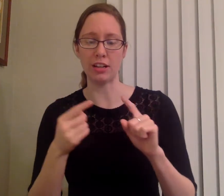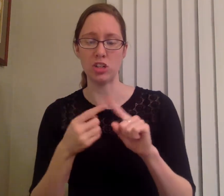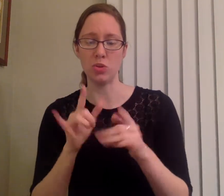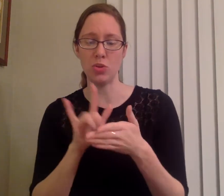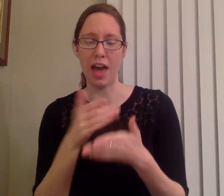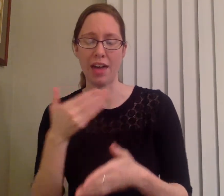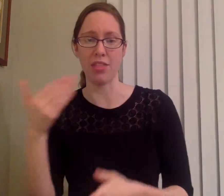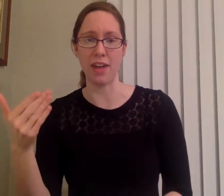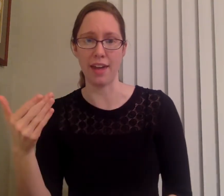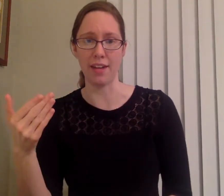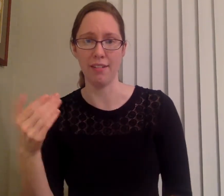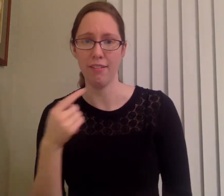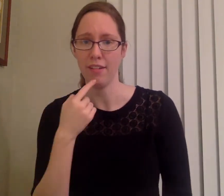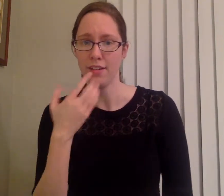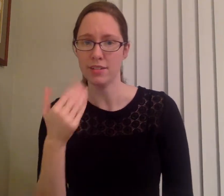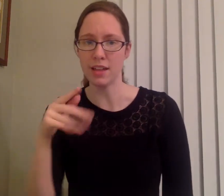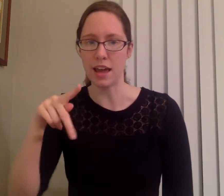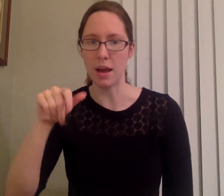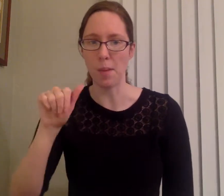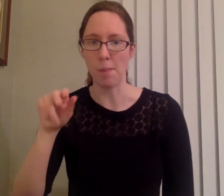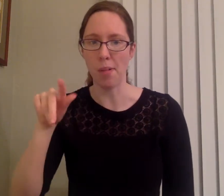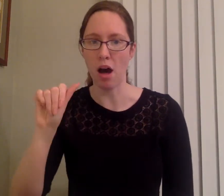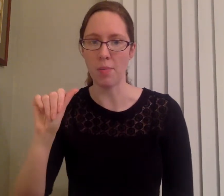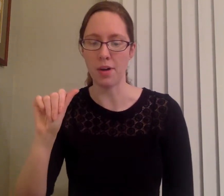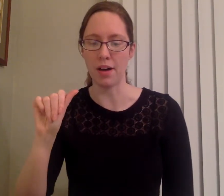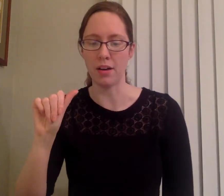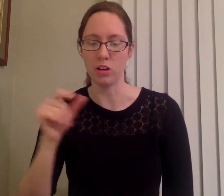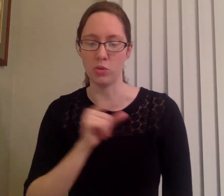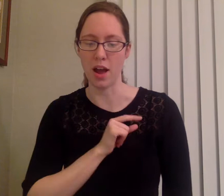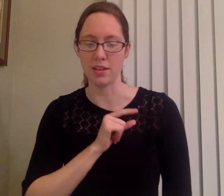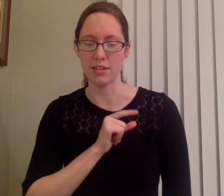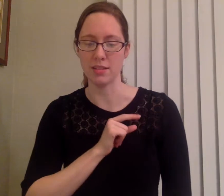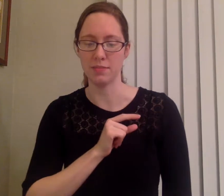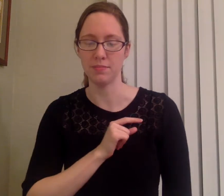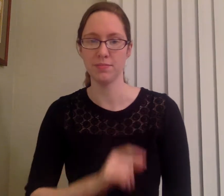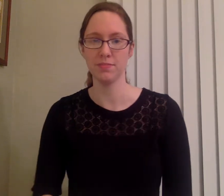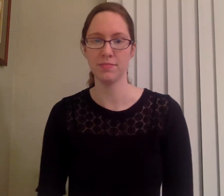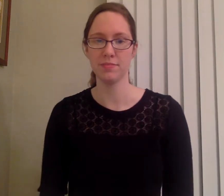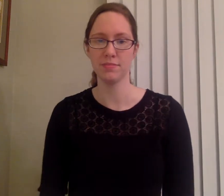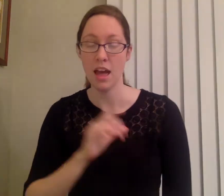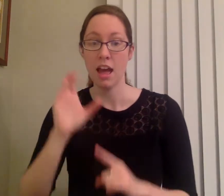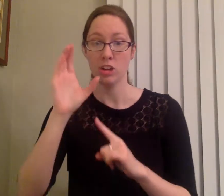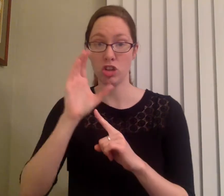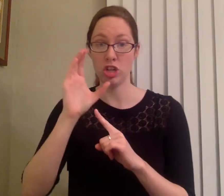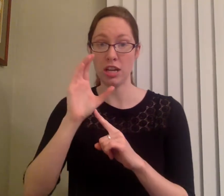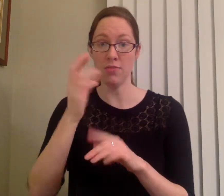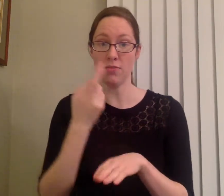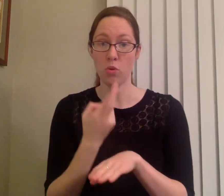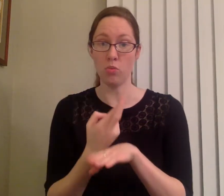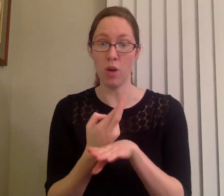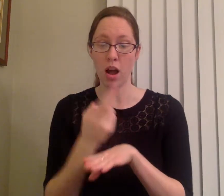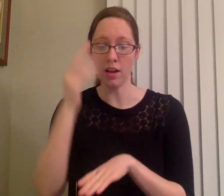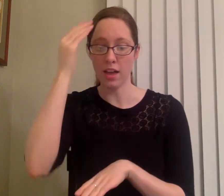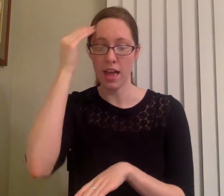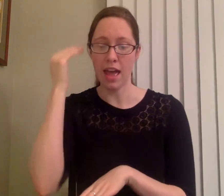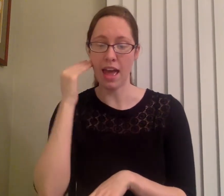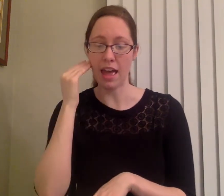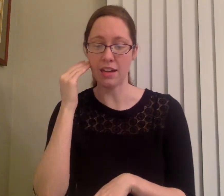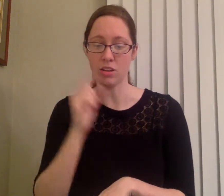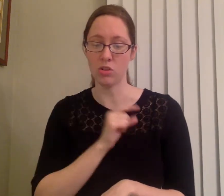to that thing, said Papa Grunt. Chief Rockhead